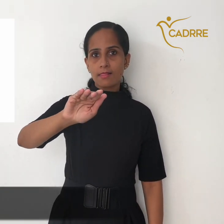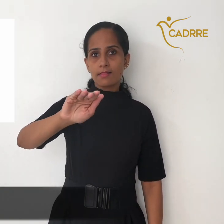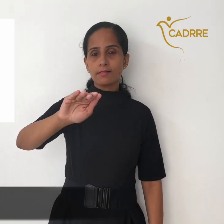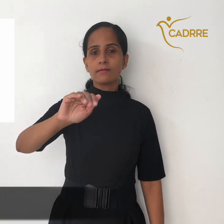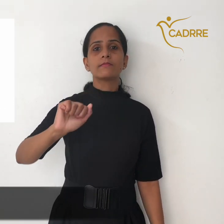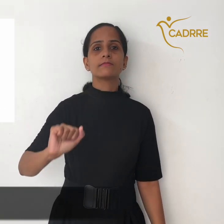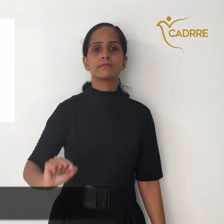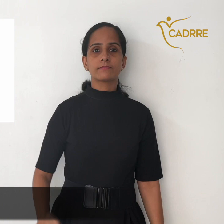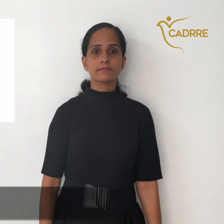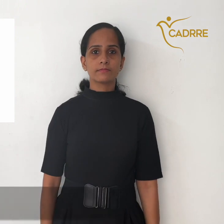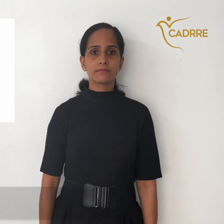tomorrow.